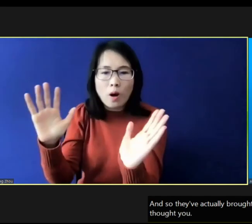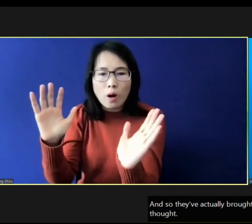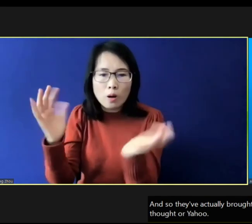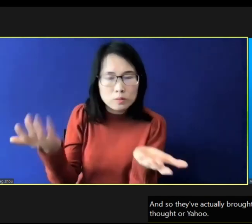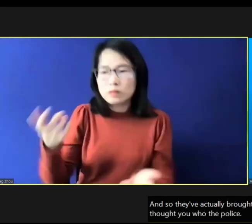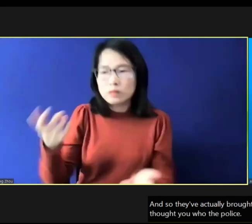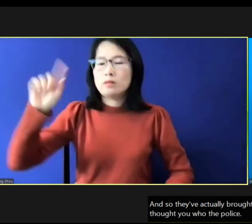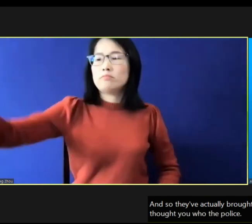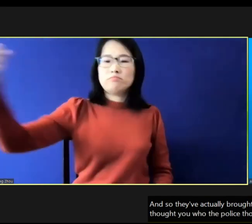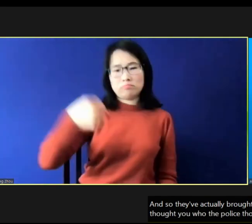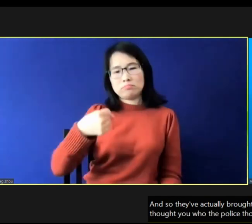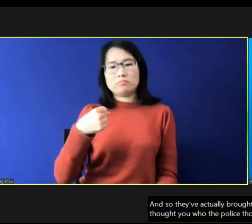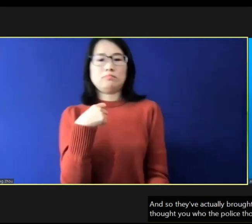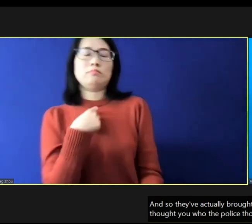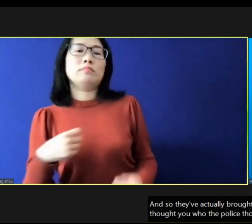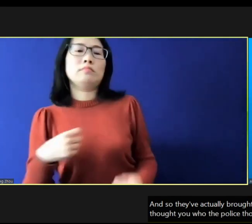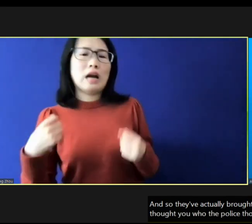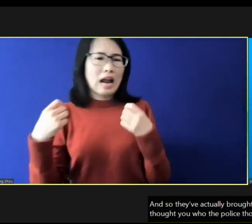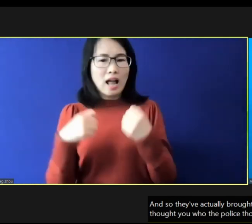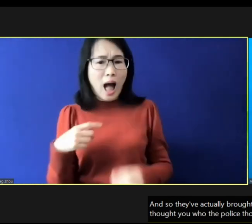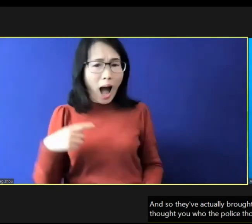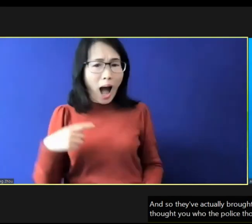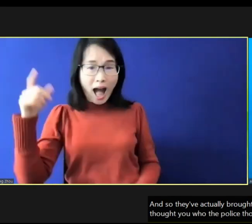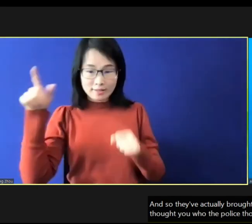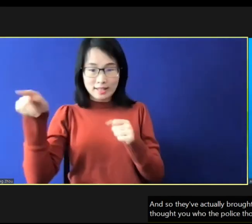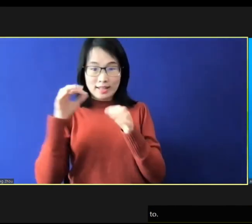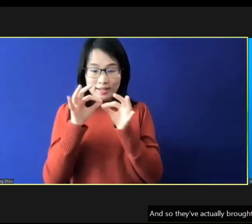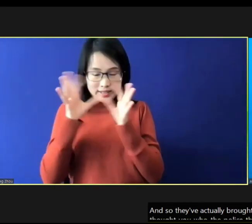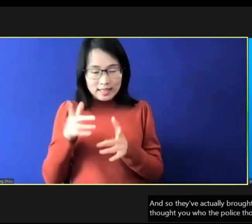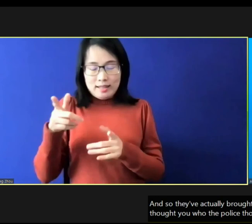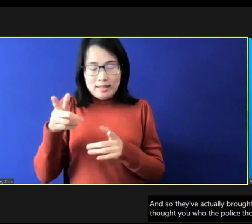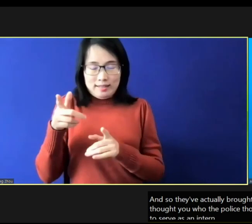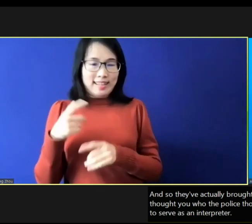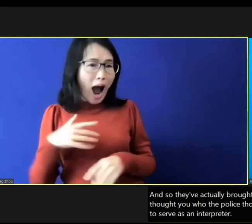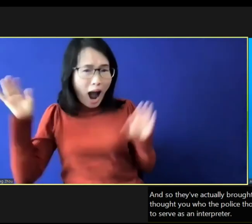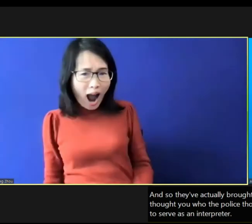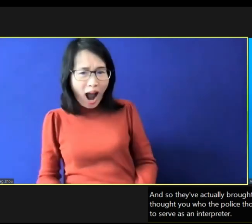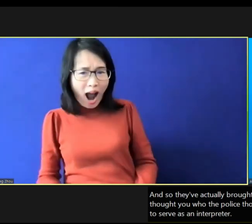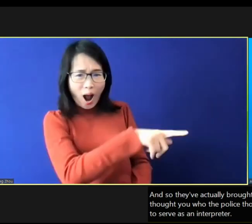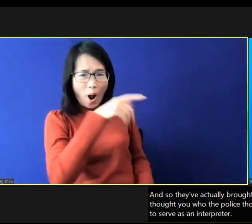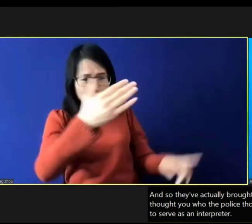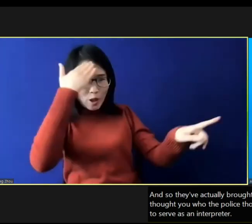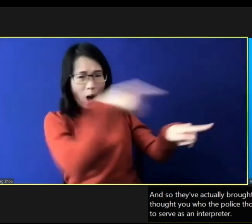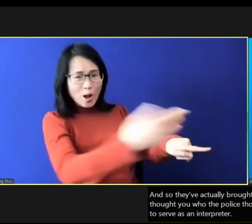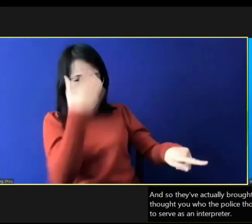who the police thought knew sign language to serve as an interpreter.